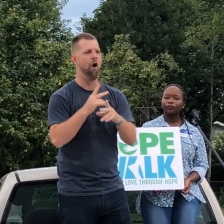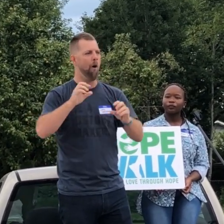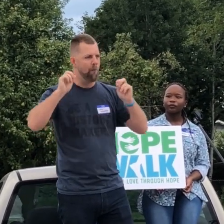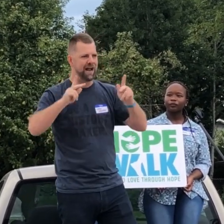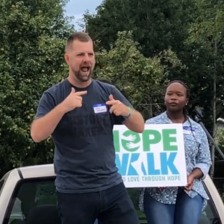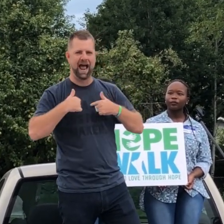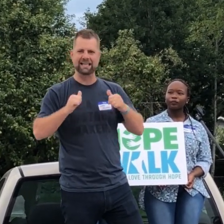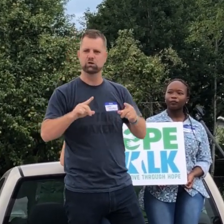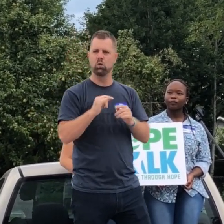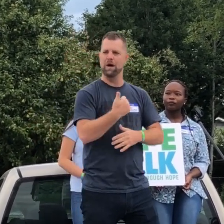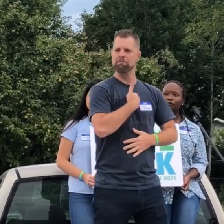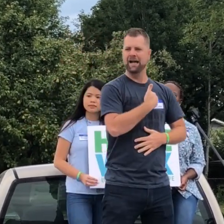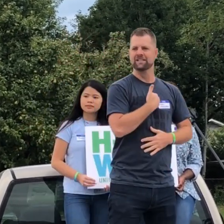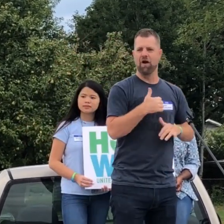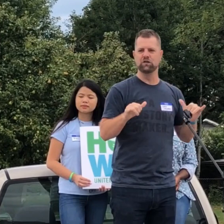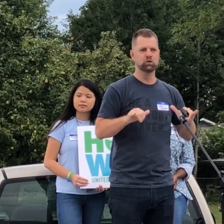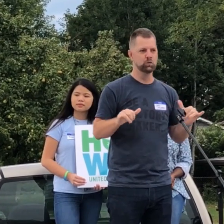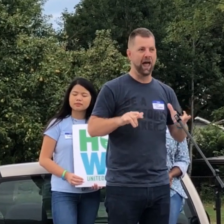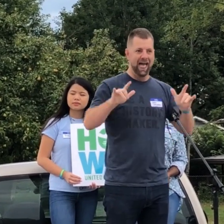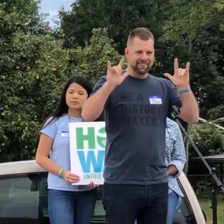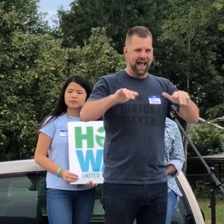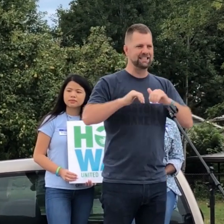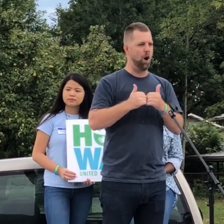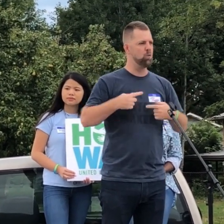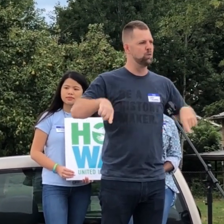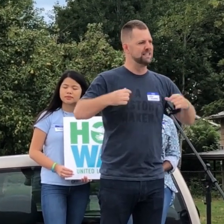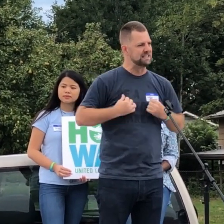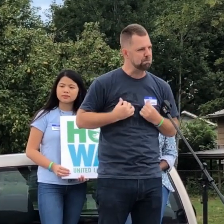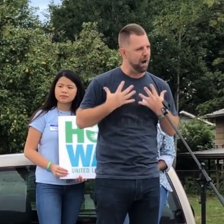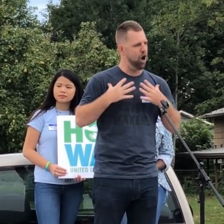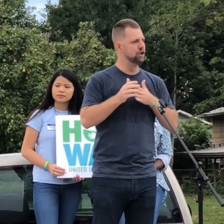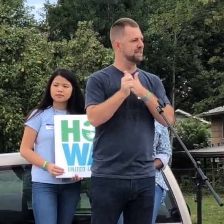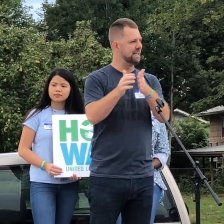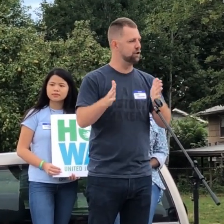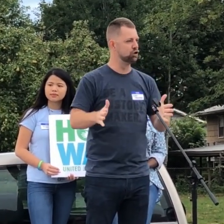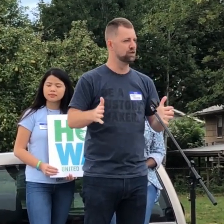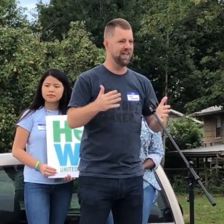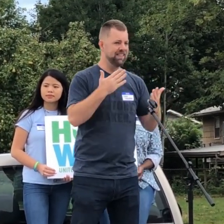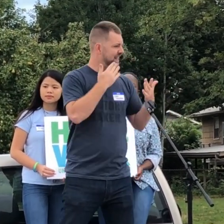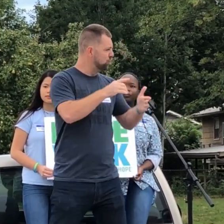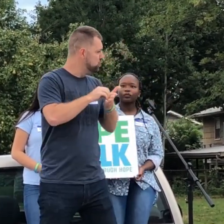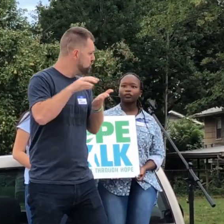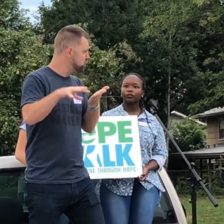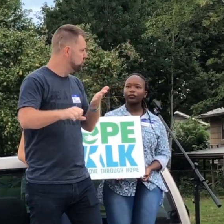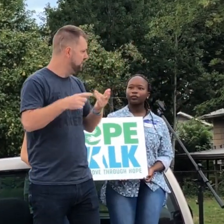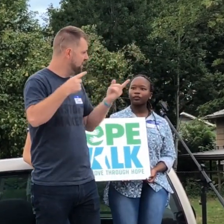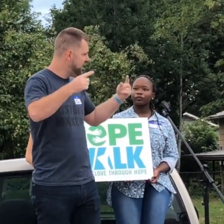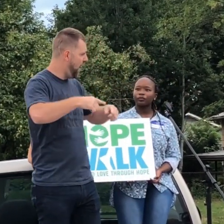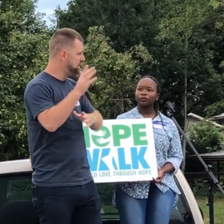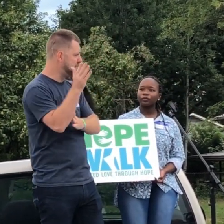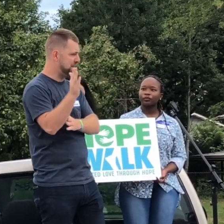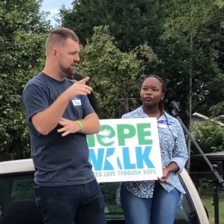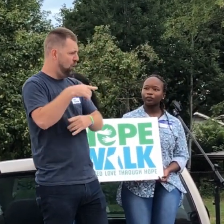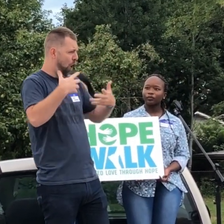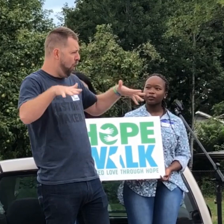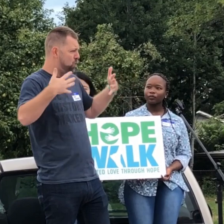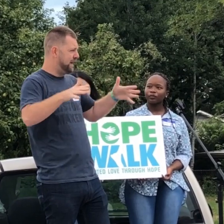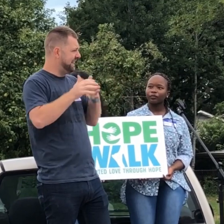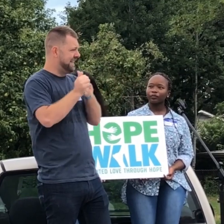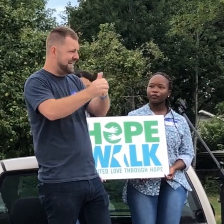them to try to figure out, okay, I can do this myself too. That's how we inspire leaders. Thank you to these students that came here and spoke